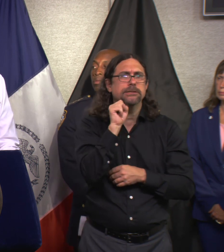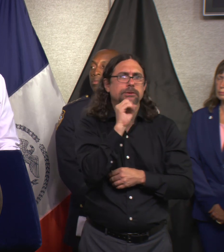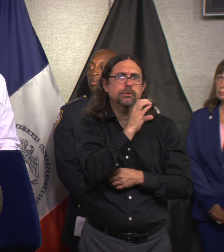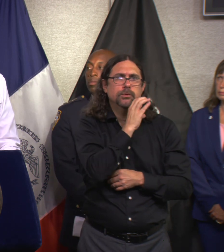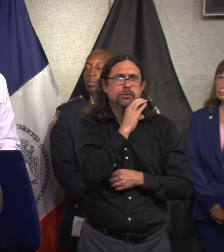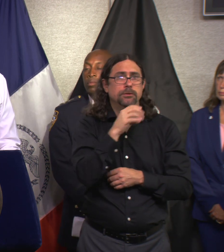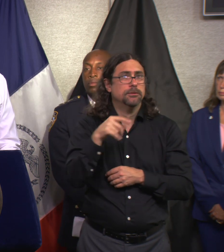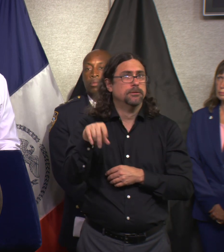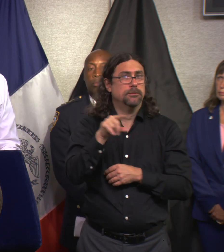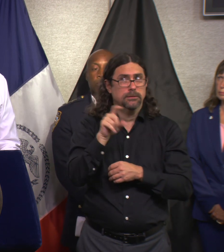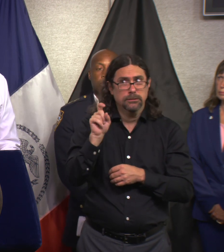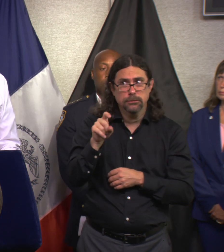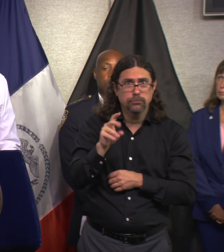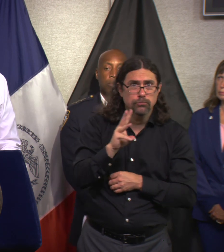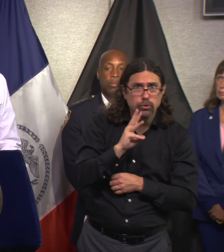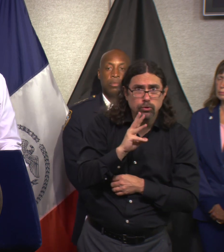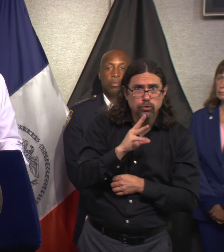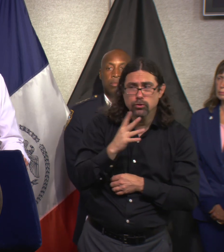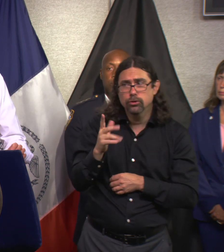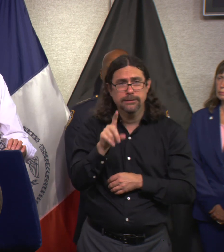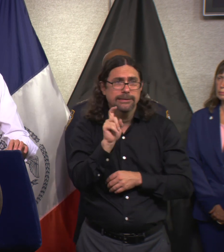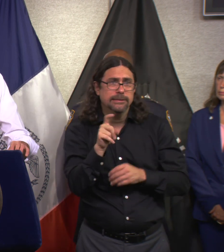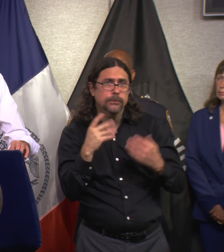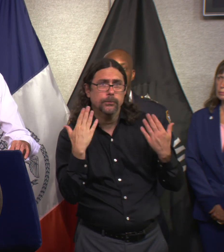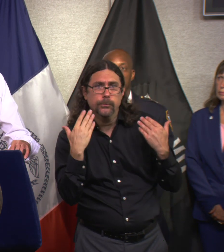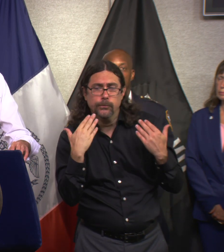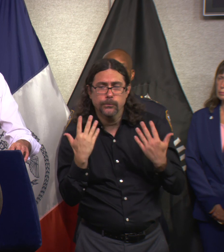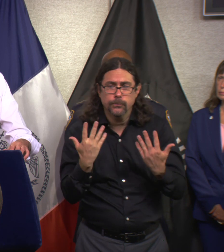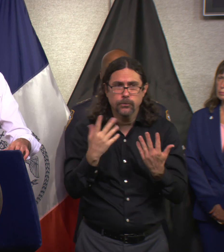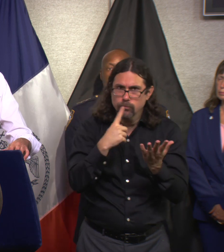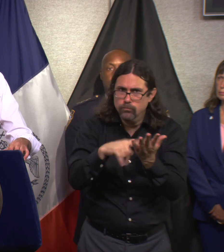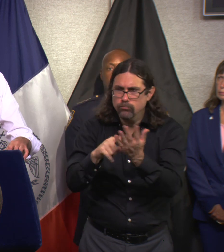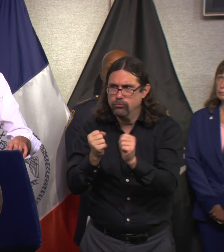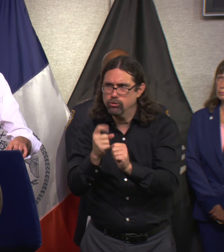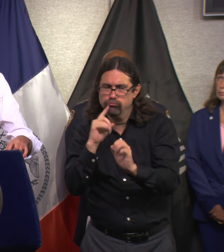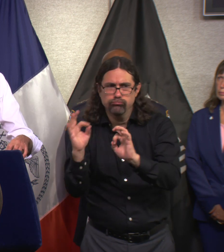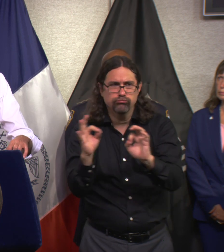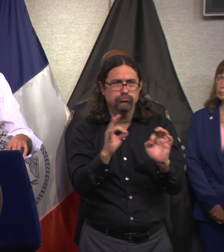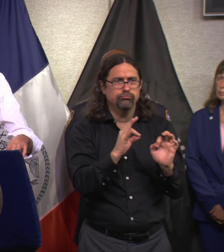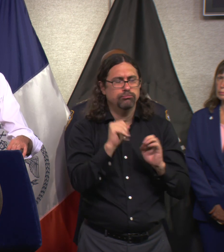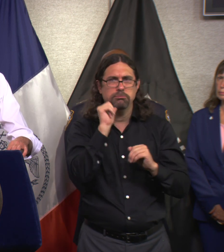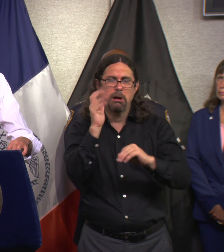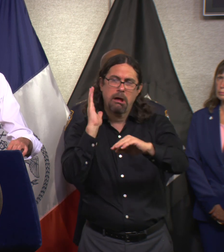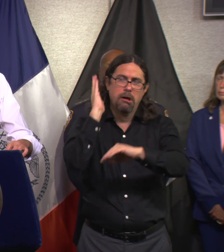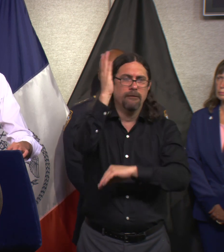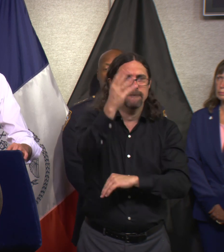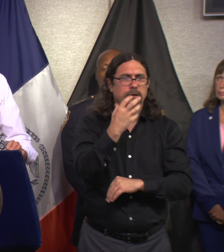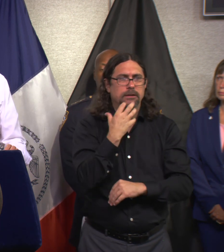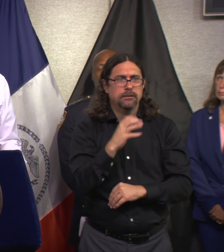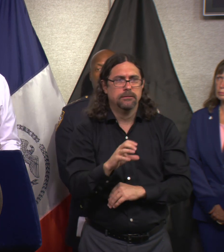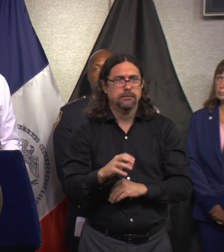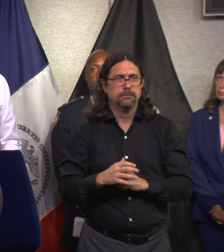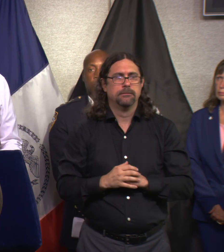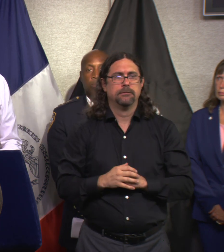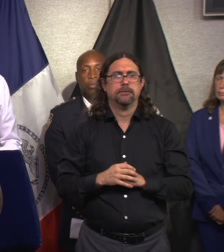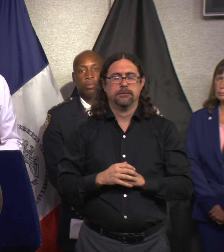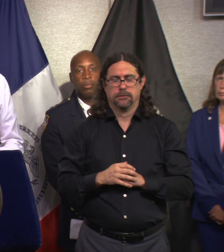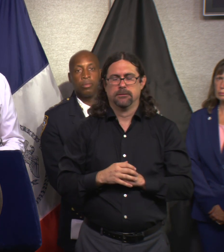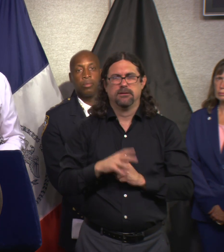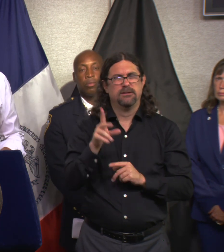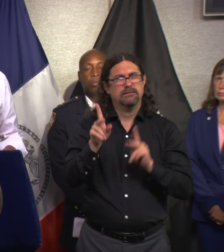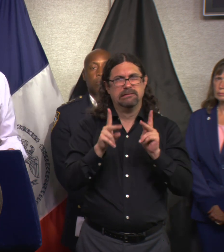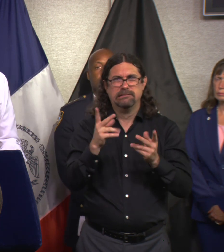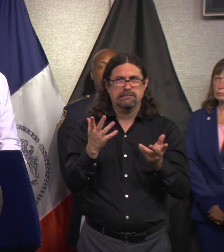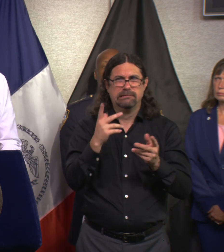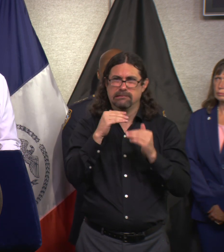nearby, the cooling center is the right option. With our children, of course, children don't want to go outside. Please